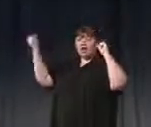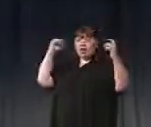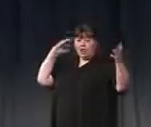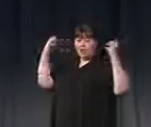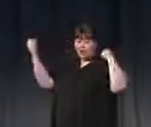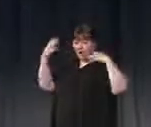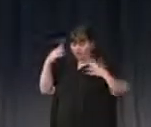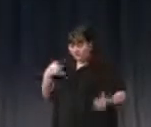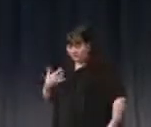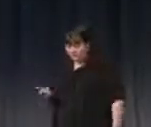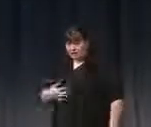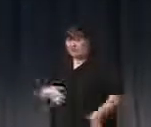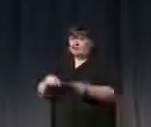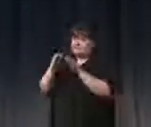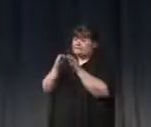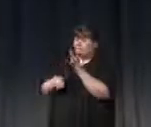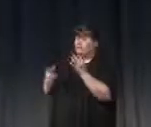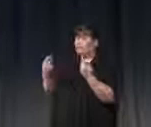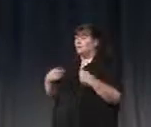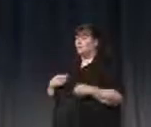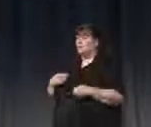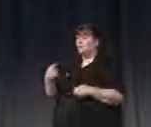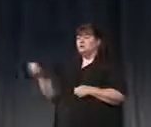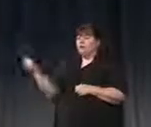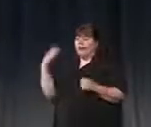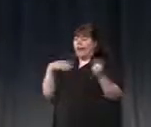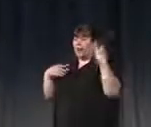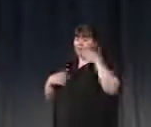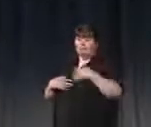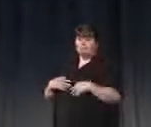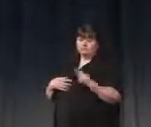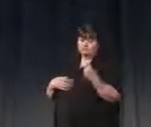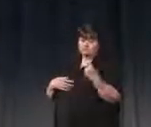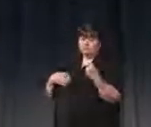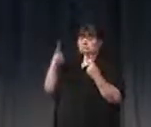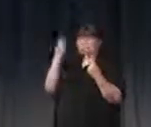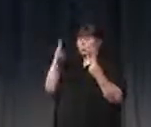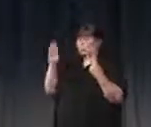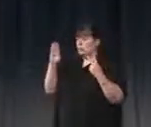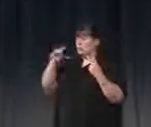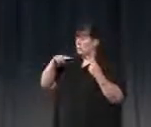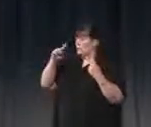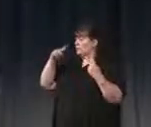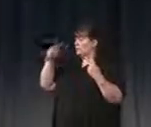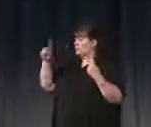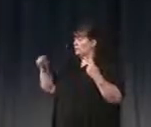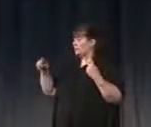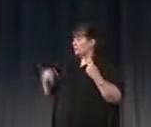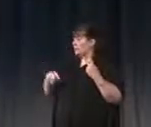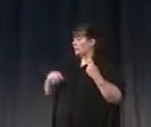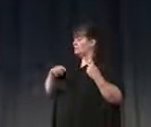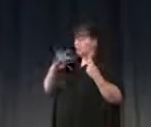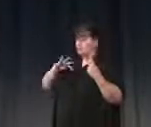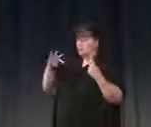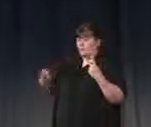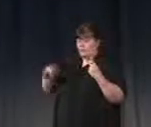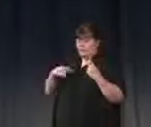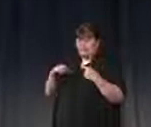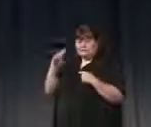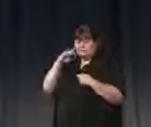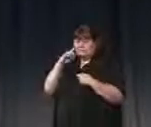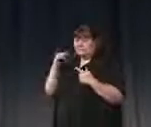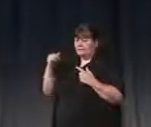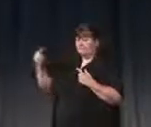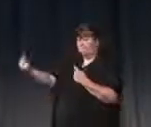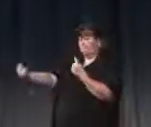Right? In the simplest possible case, there might be two sources, these blue waveforms here shown together. And those sounds would originate at,